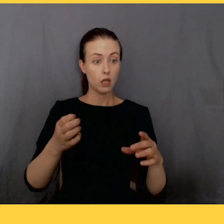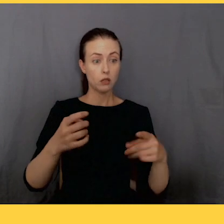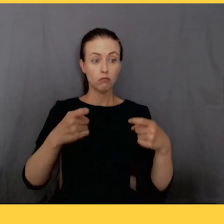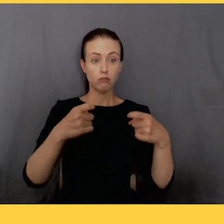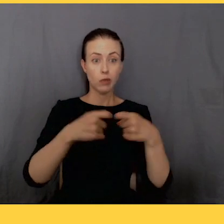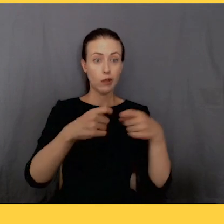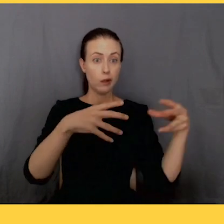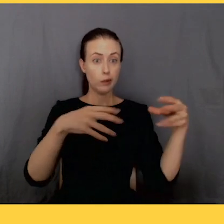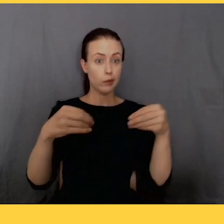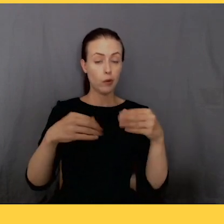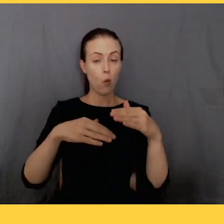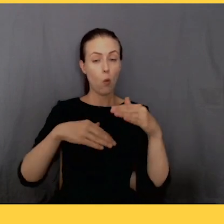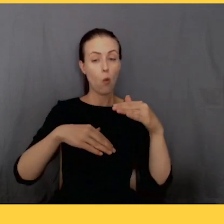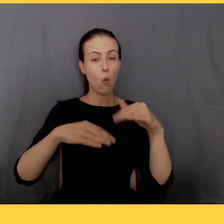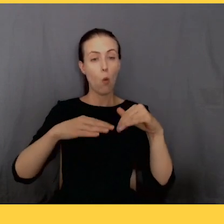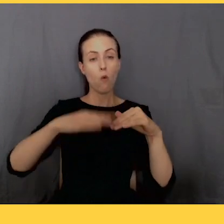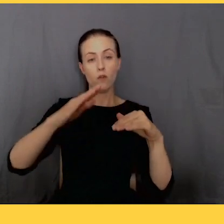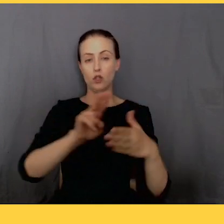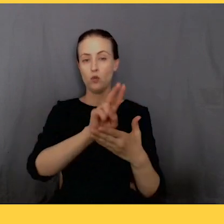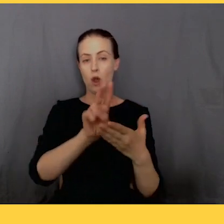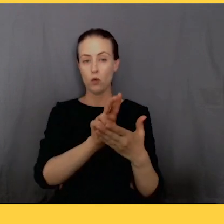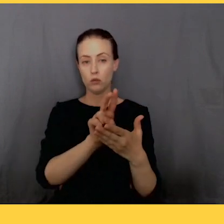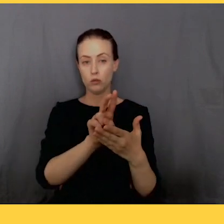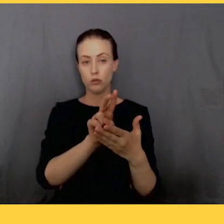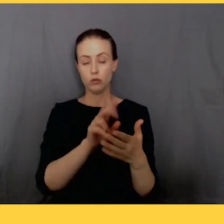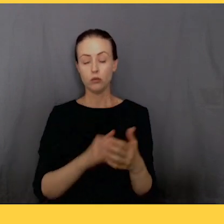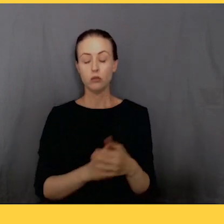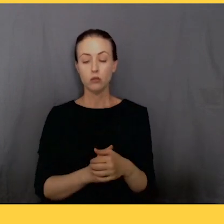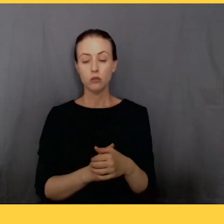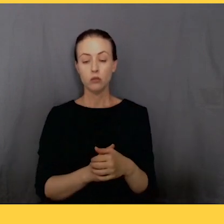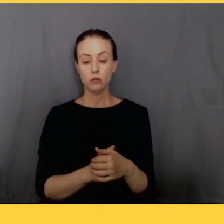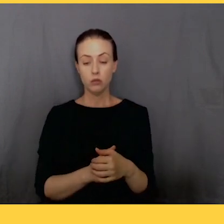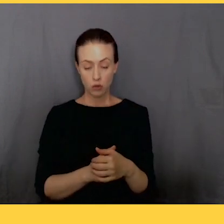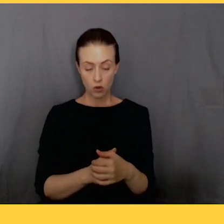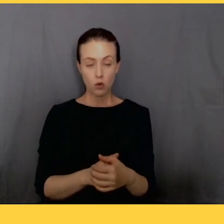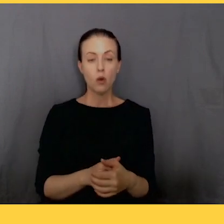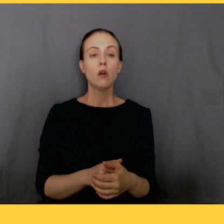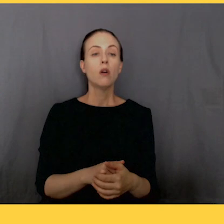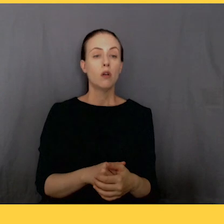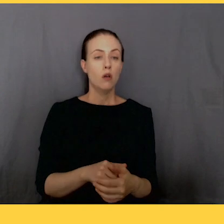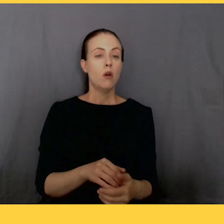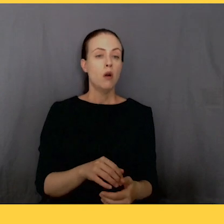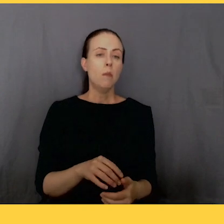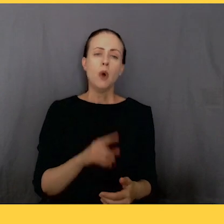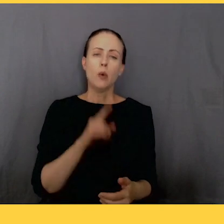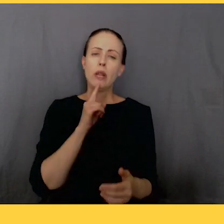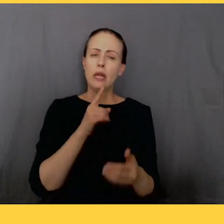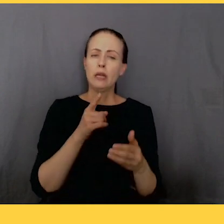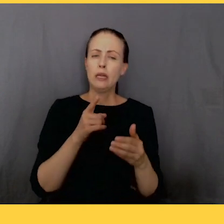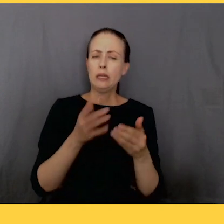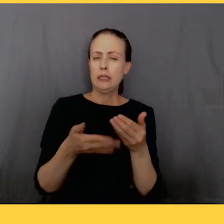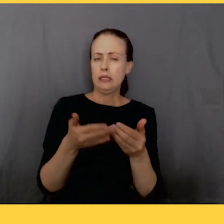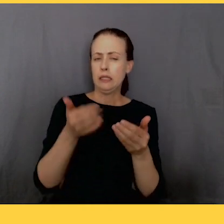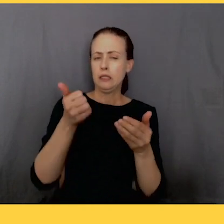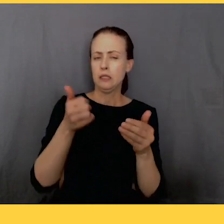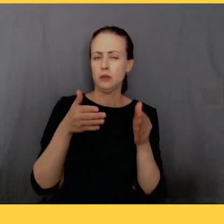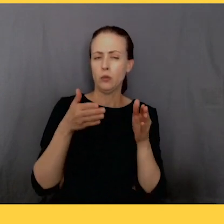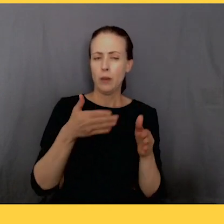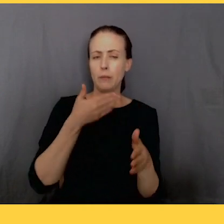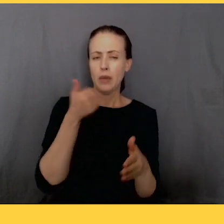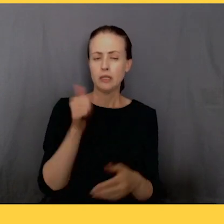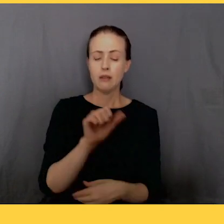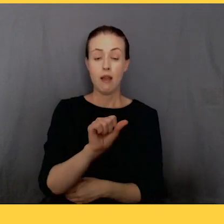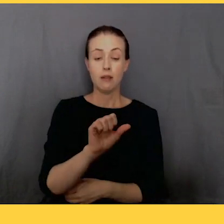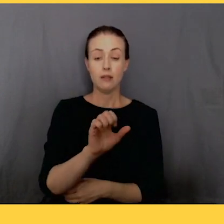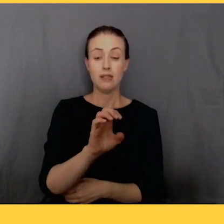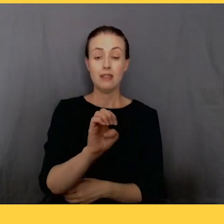than a 2-hour period. So those are both, the website is the easiest way, the most convenient, and the highest